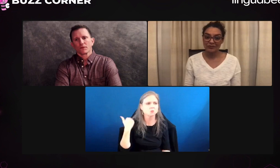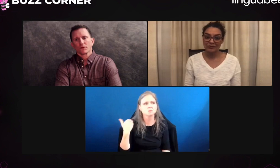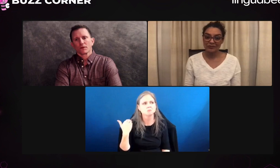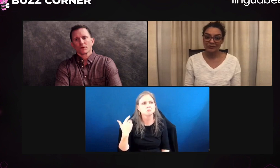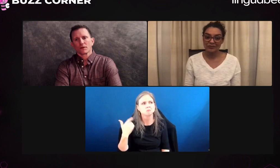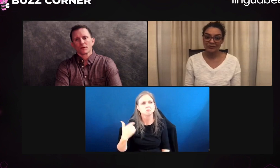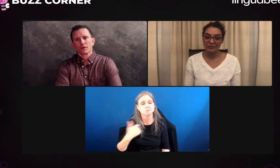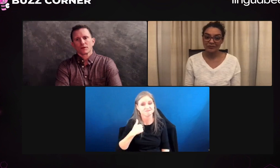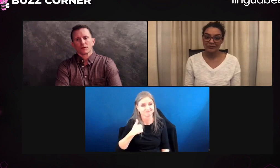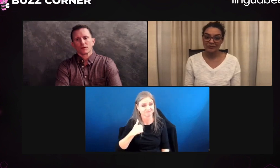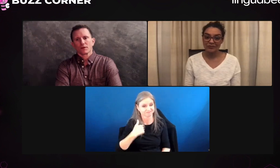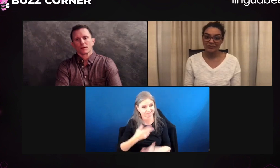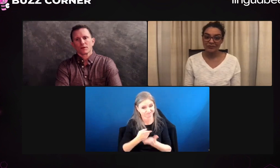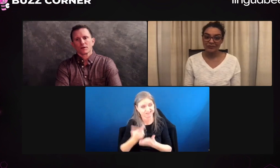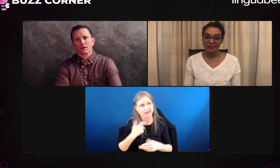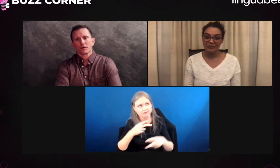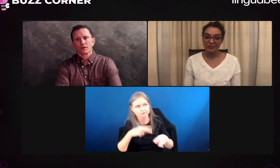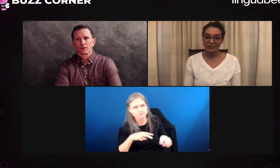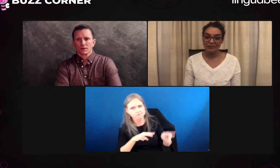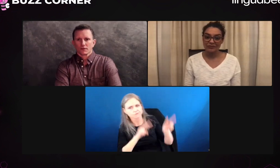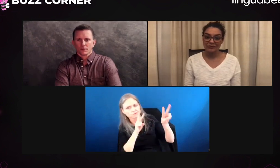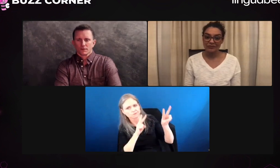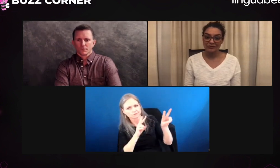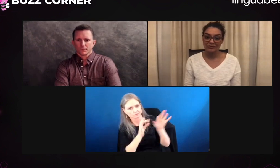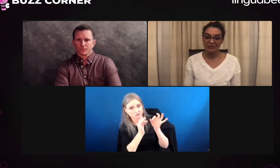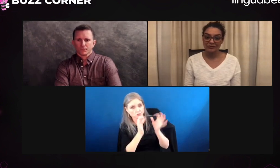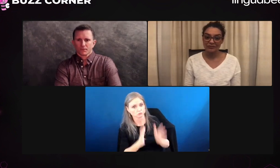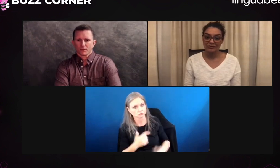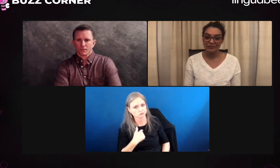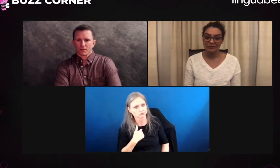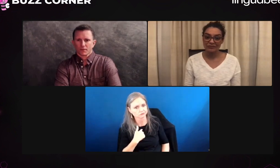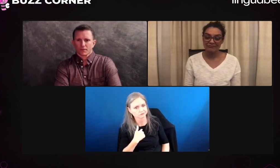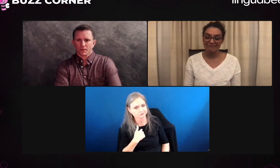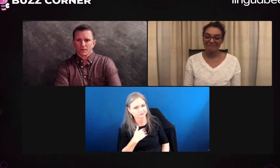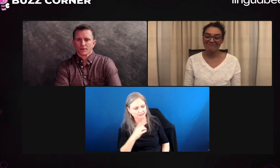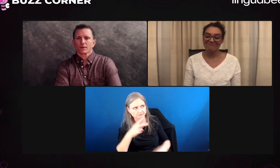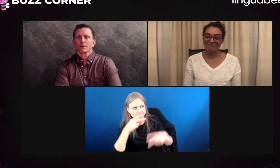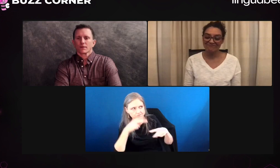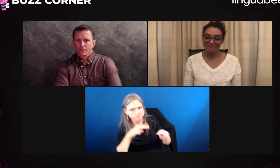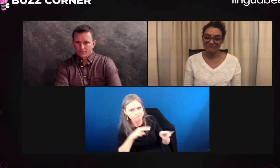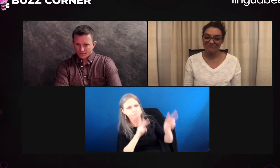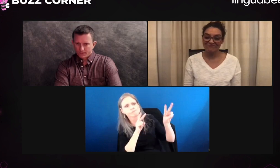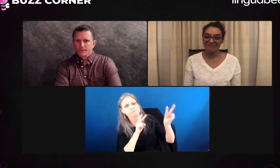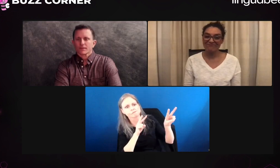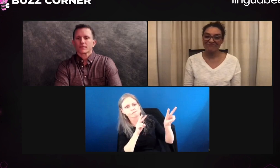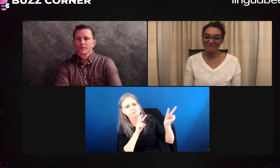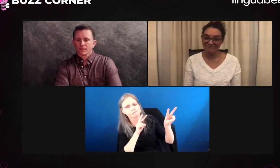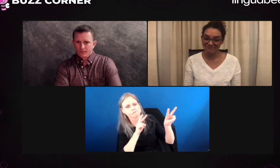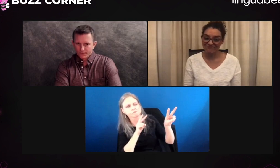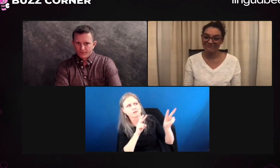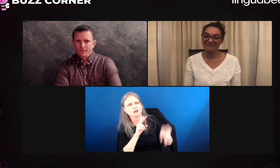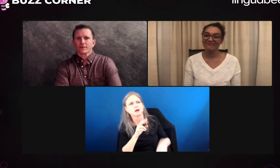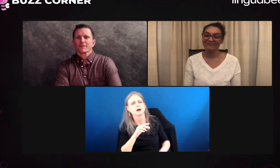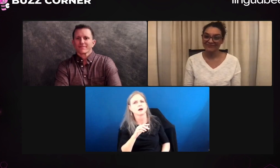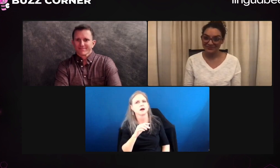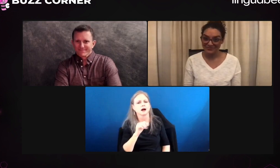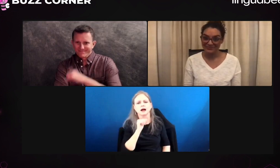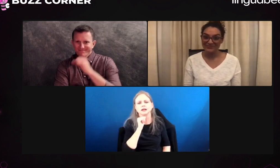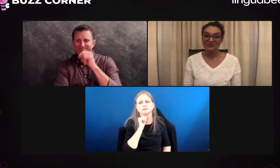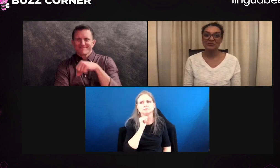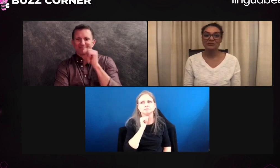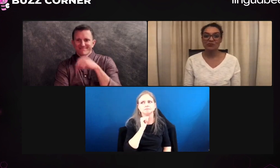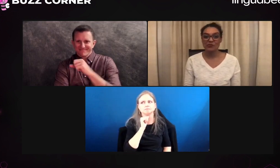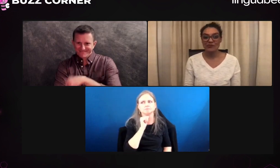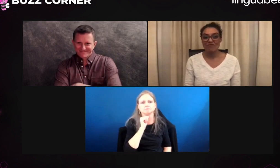But, 10 to 15 years ago, I used to look up to interpreters. I really did.